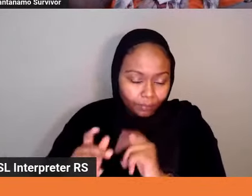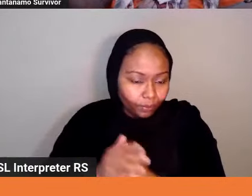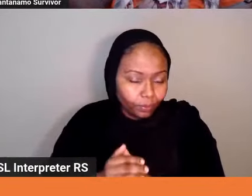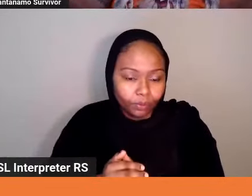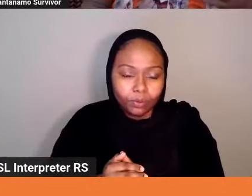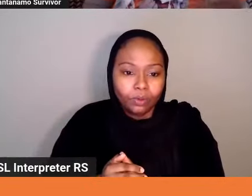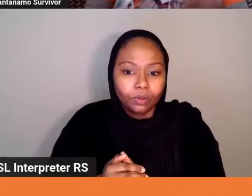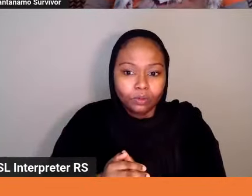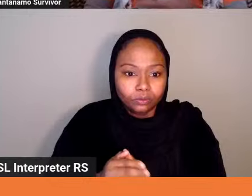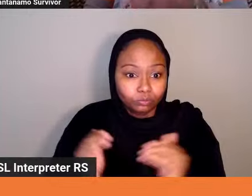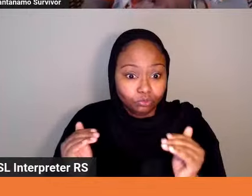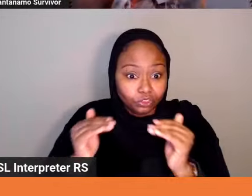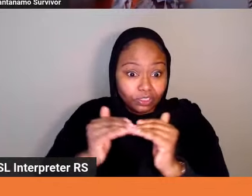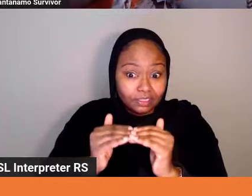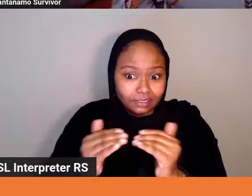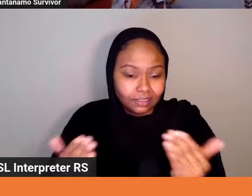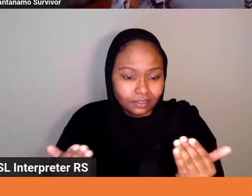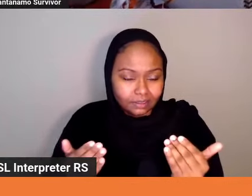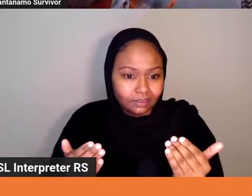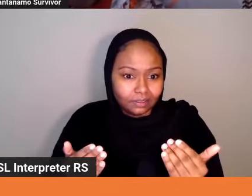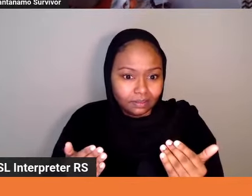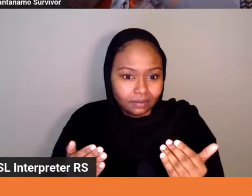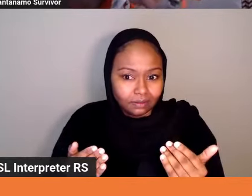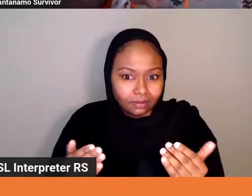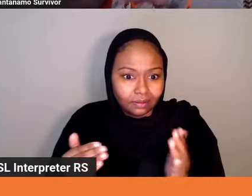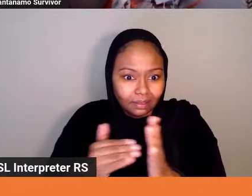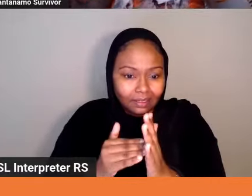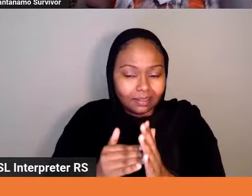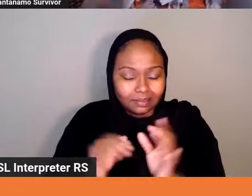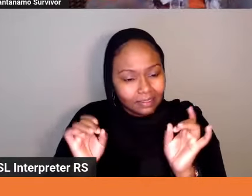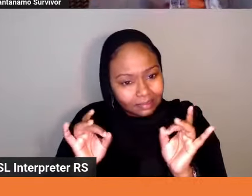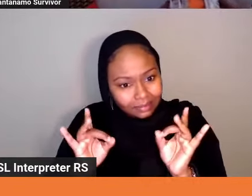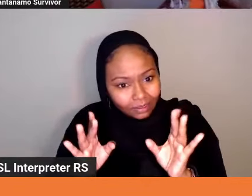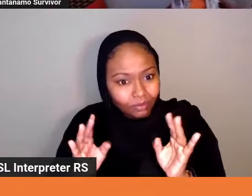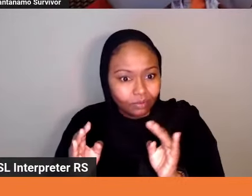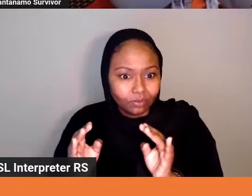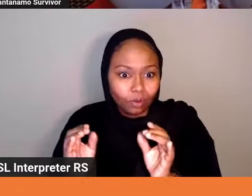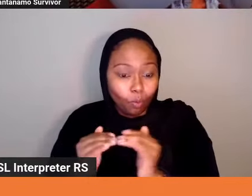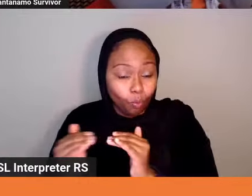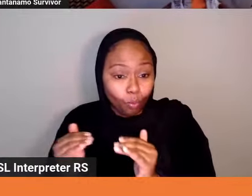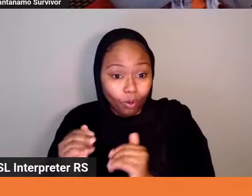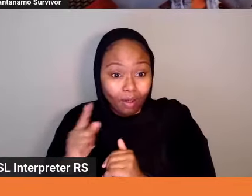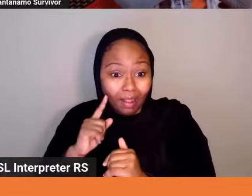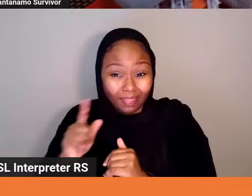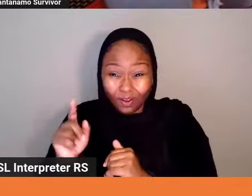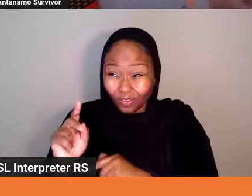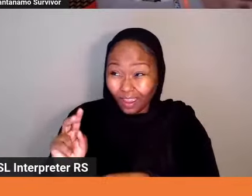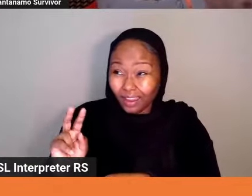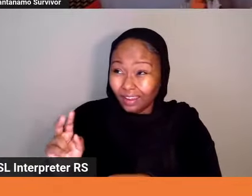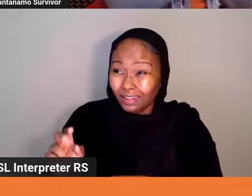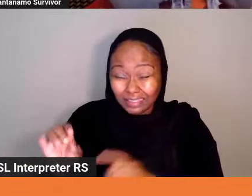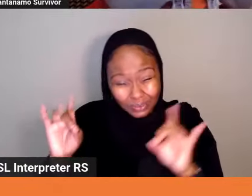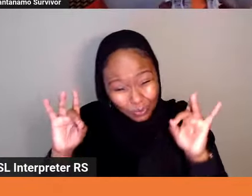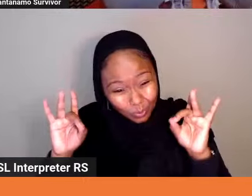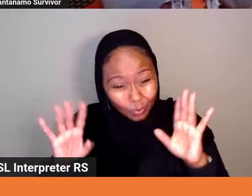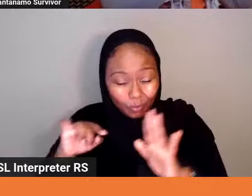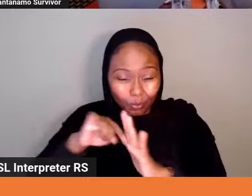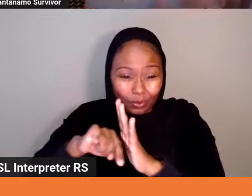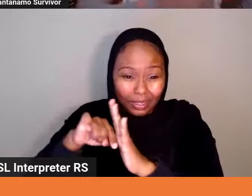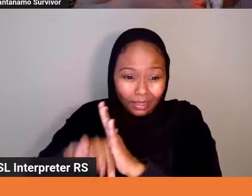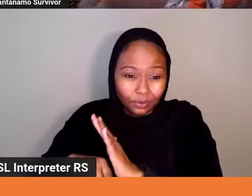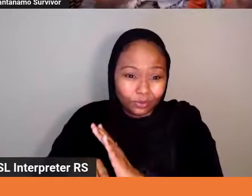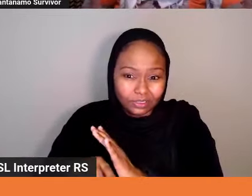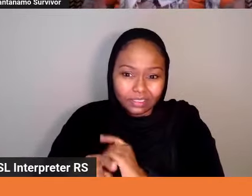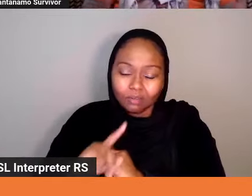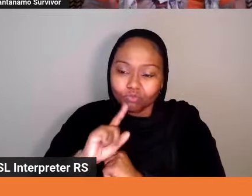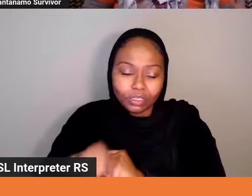in Guantanamo. Imagine, like, those are vicious killers. So what they did, they do this kind of picture, this kind of frame of the